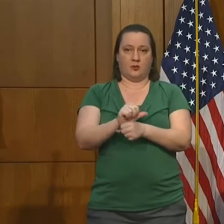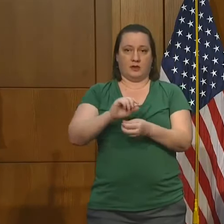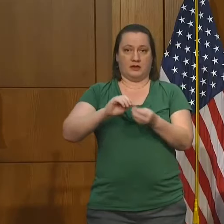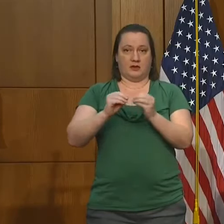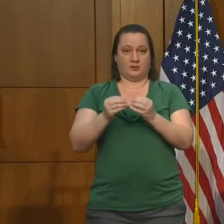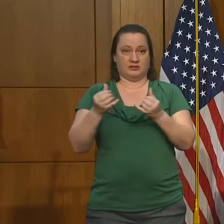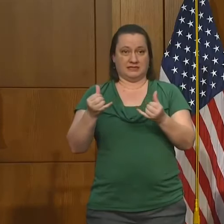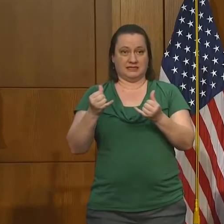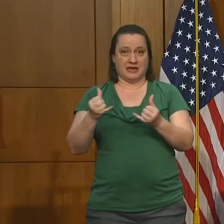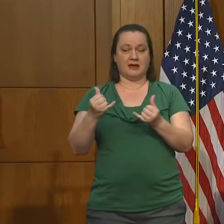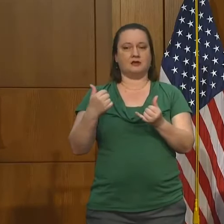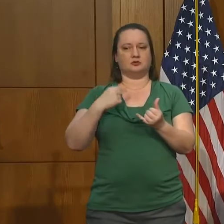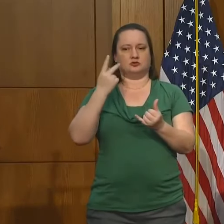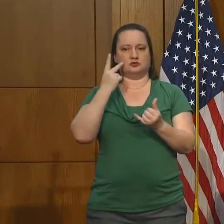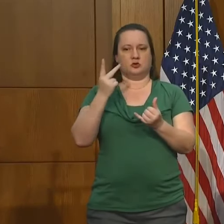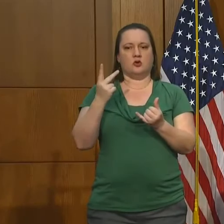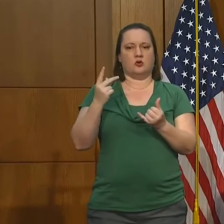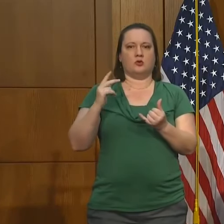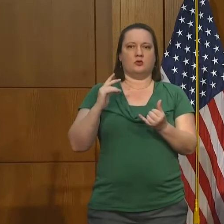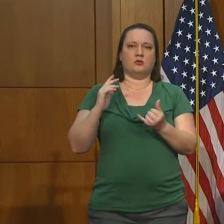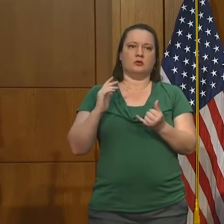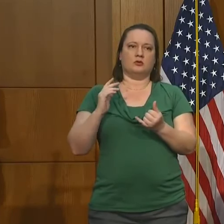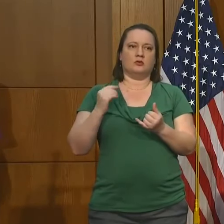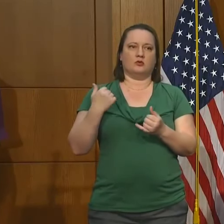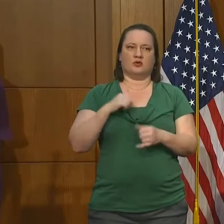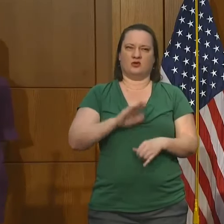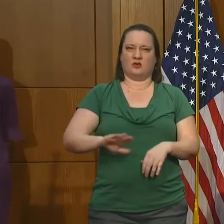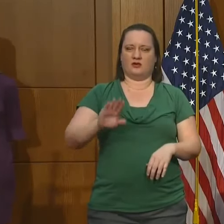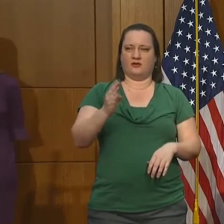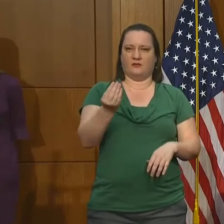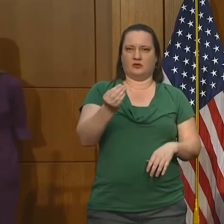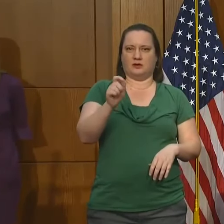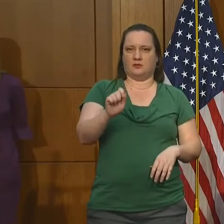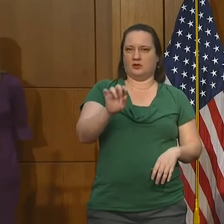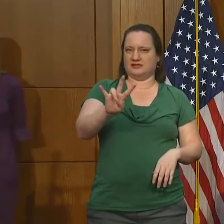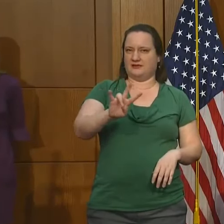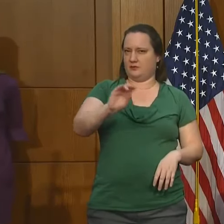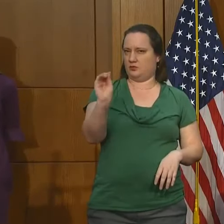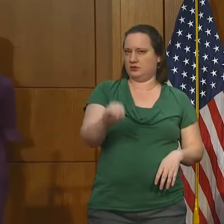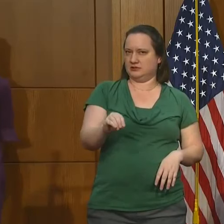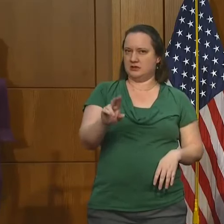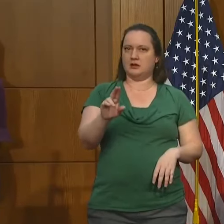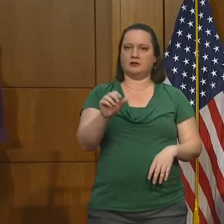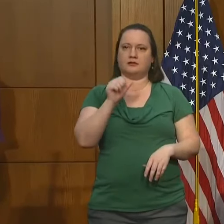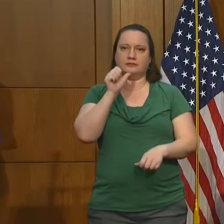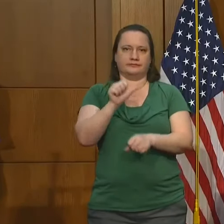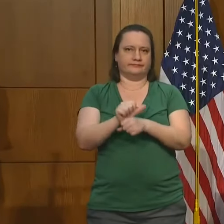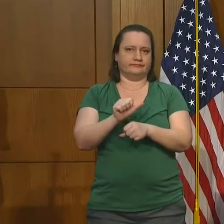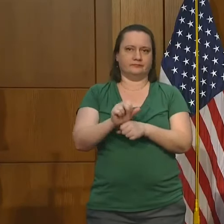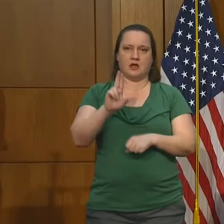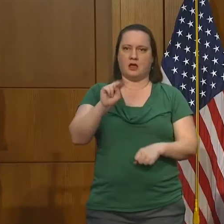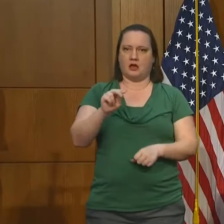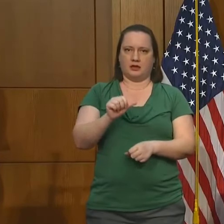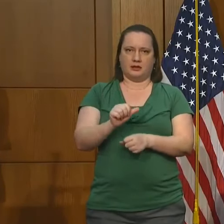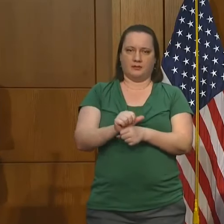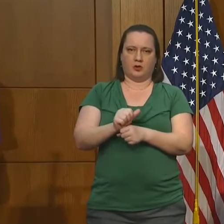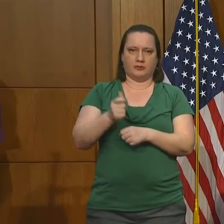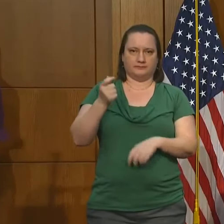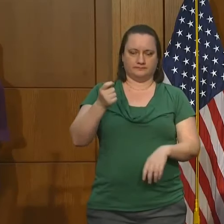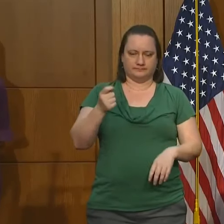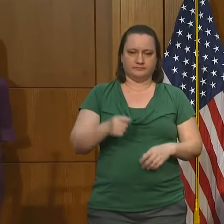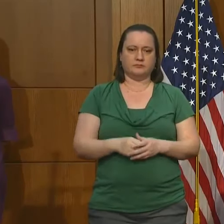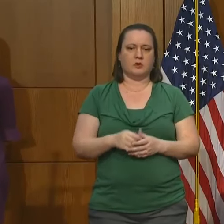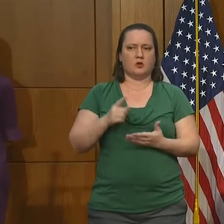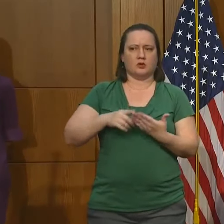at 14.7% unemployment. My question to you is, what is your reaction to that, and are Virginians getting